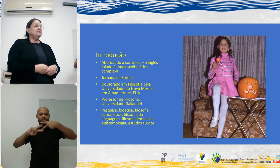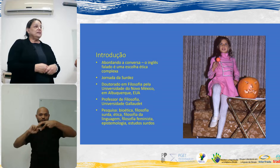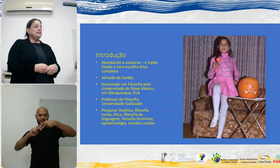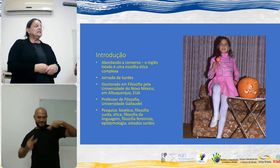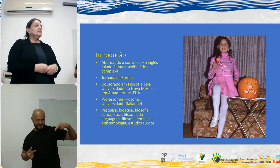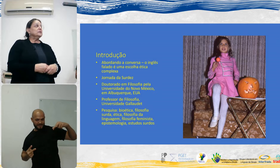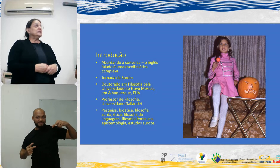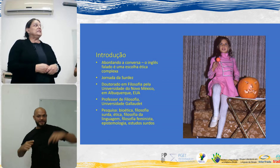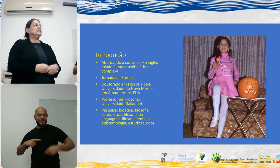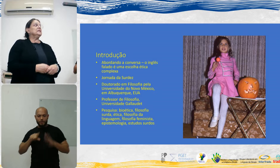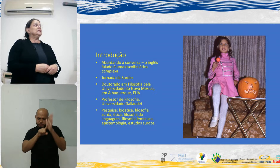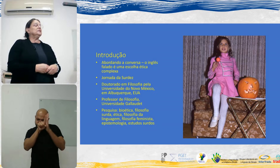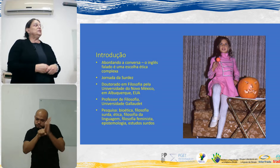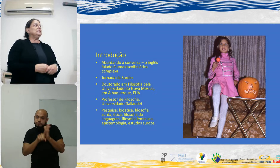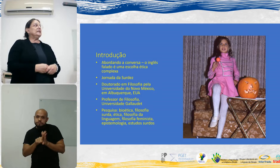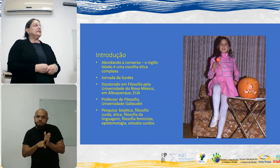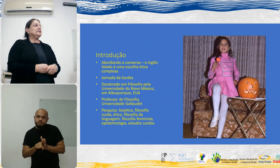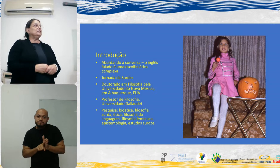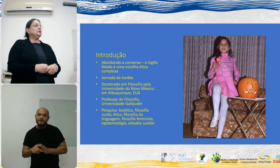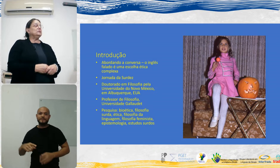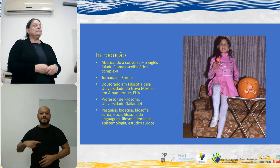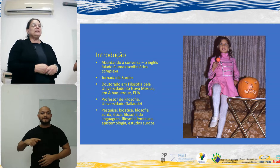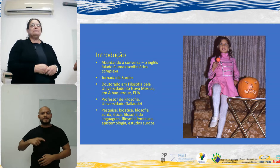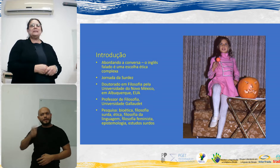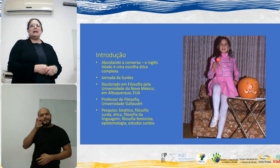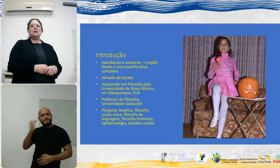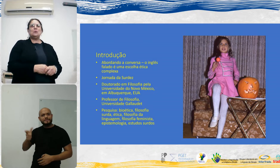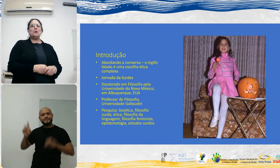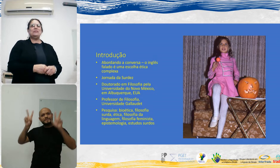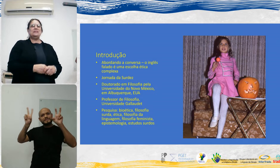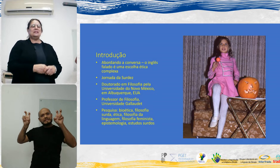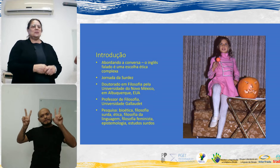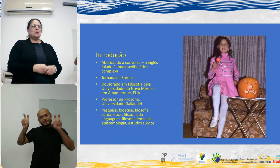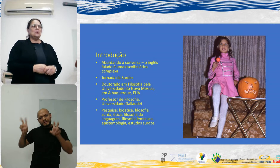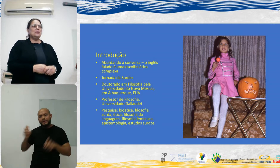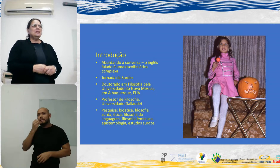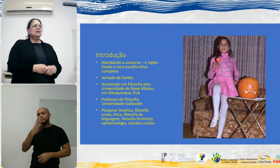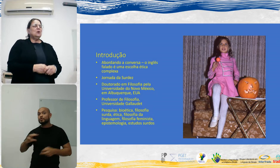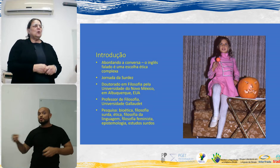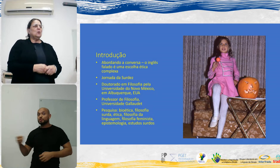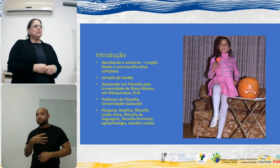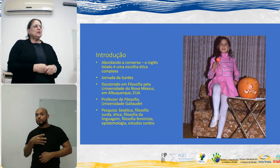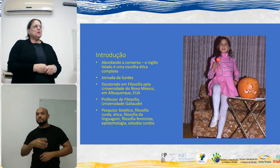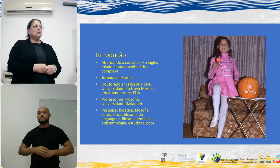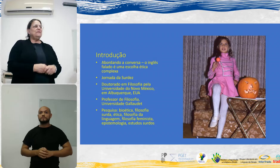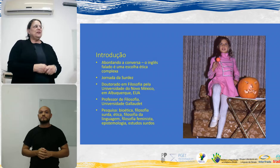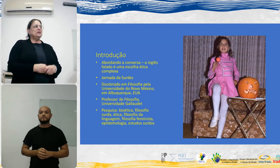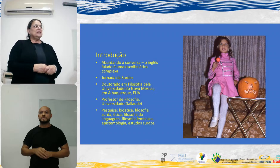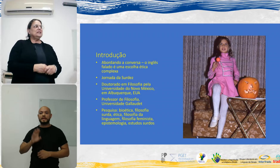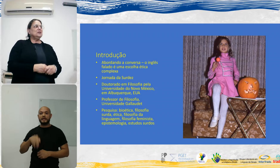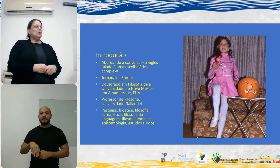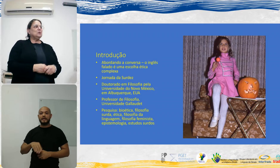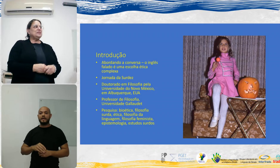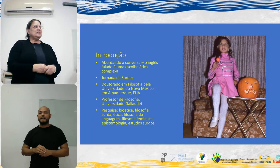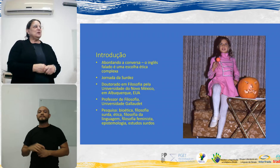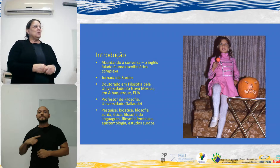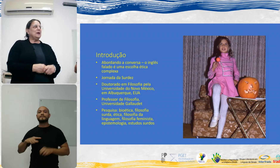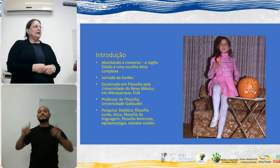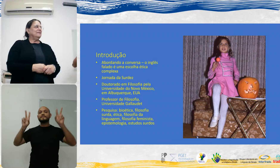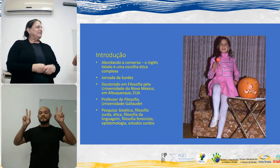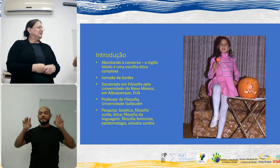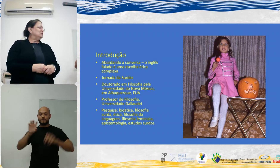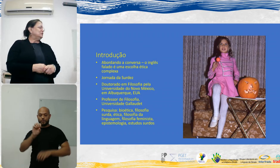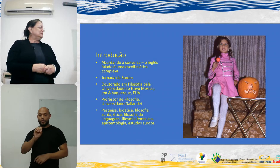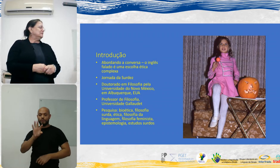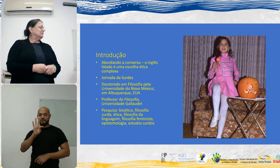there's a very interesting genetic issue coming up now with, it's called otoferlin,